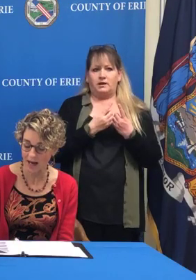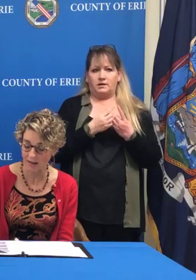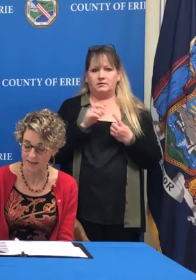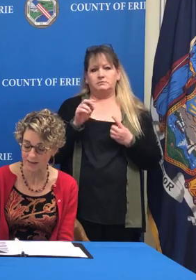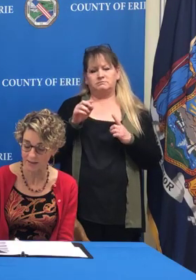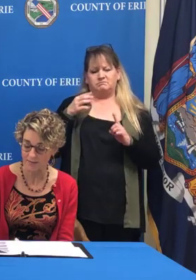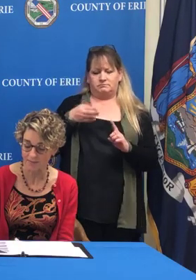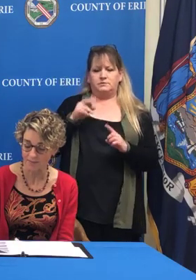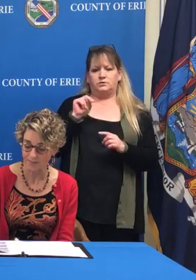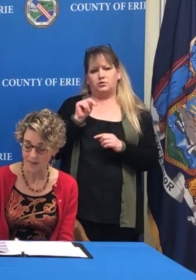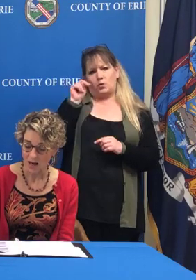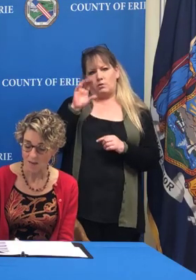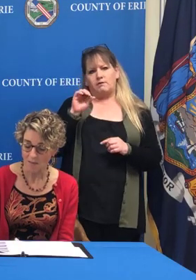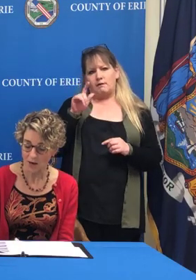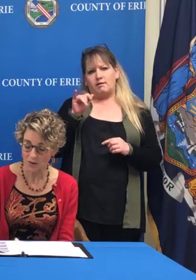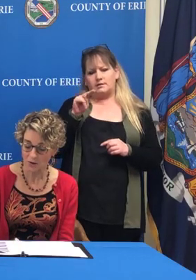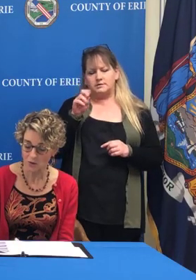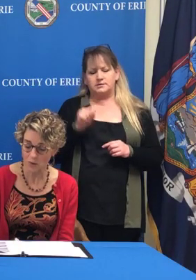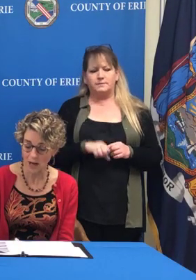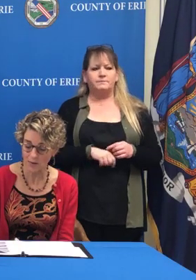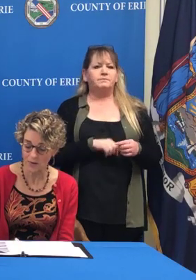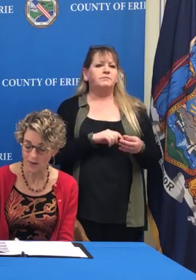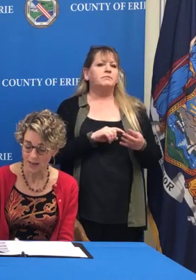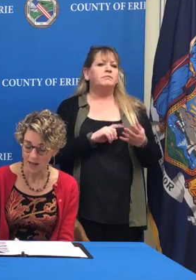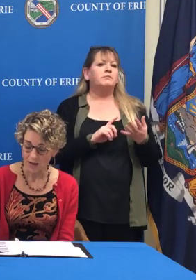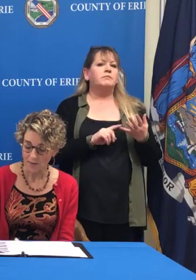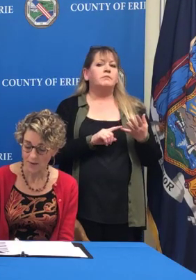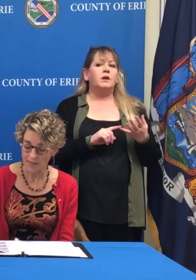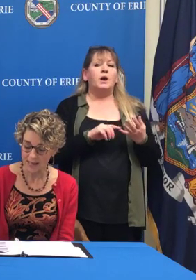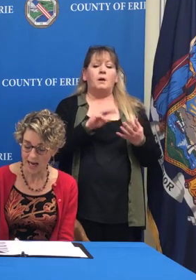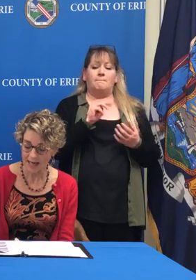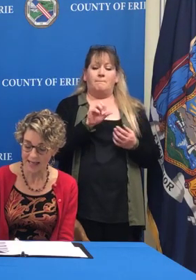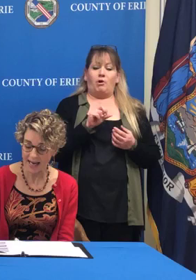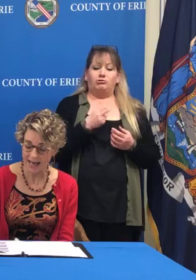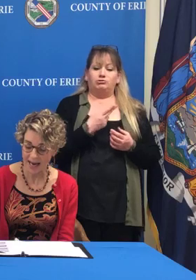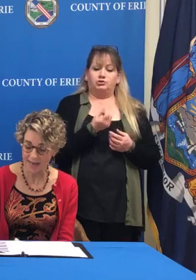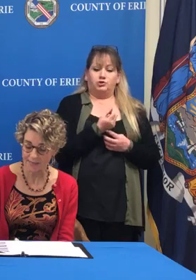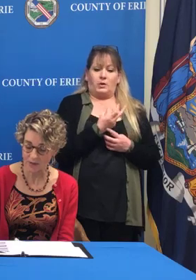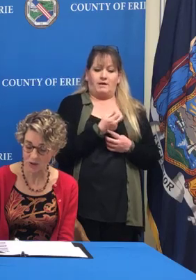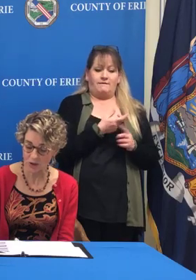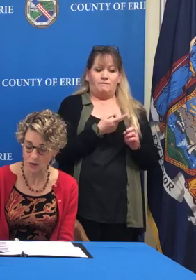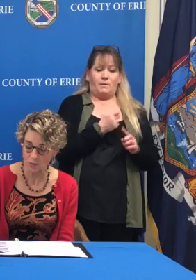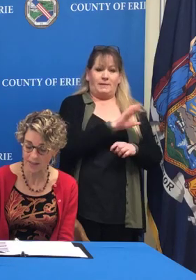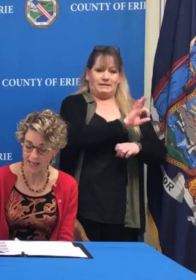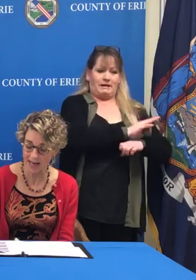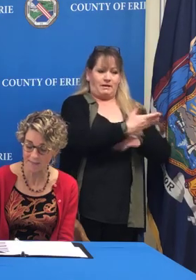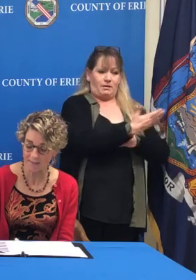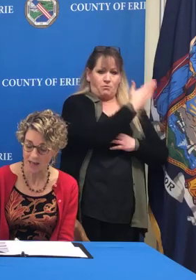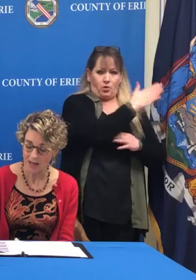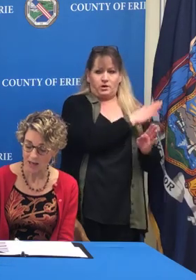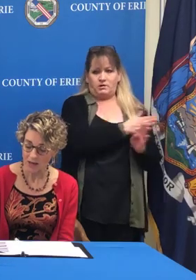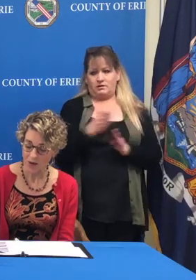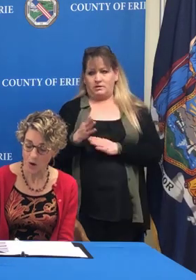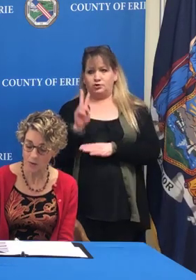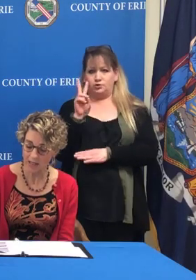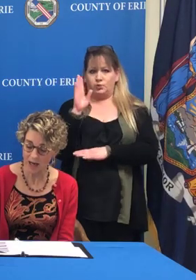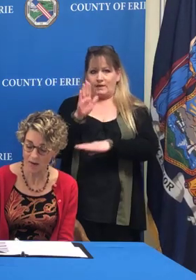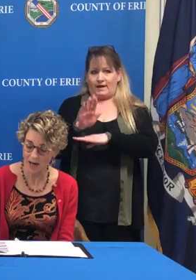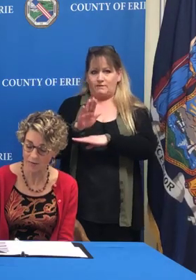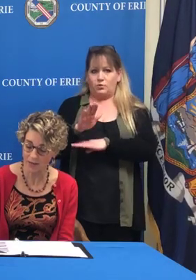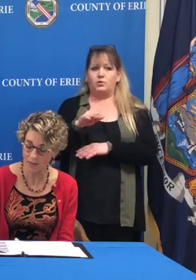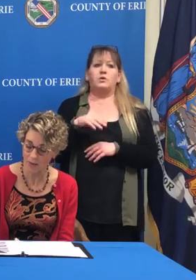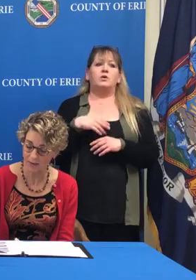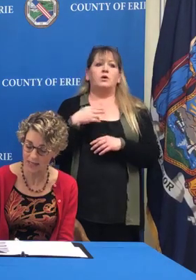North Collins. March 12th, from 9 a.m. to 2 p.m., the